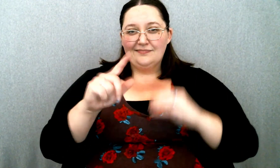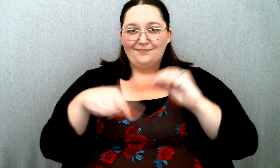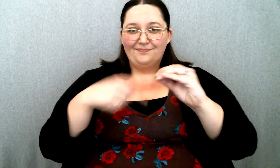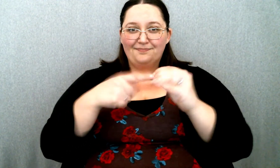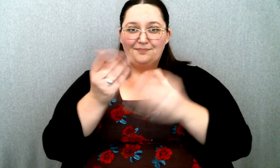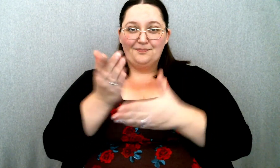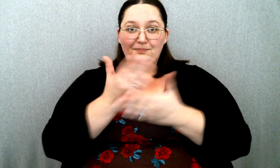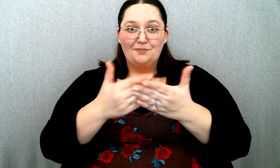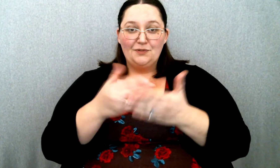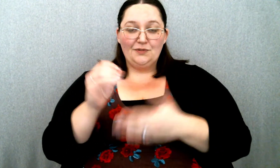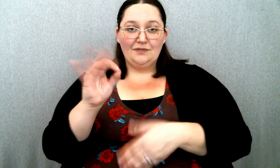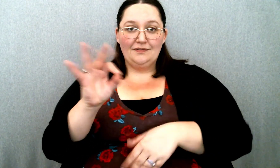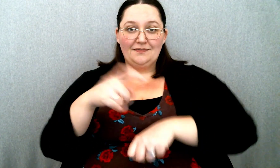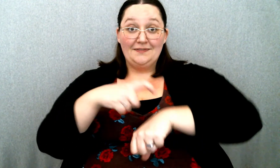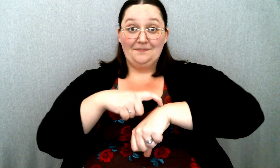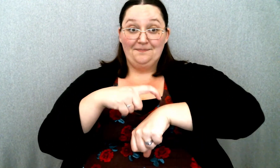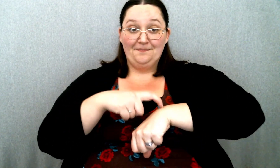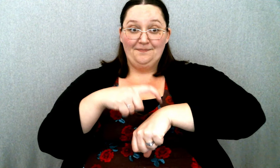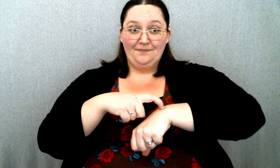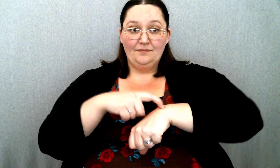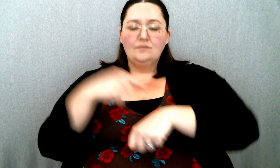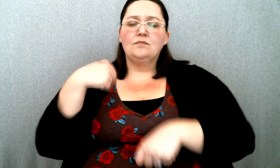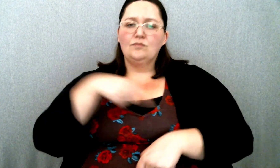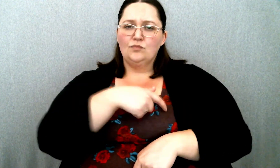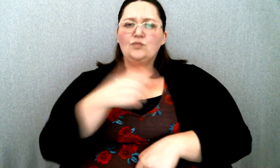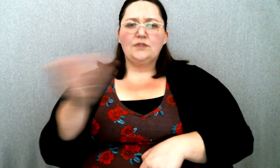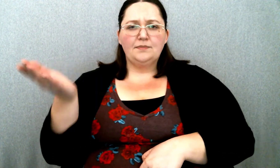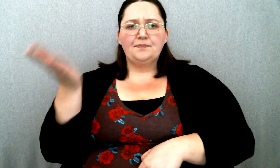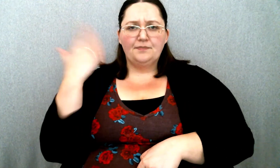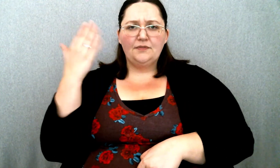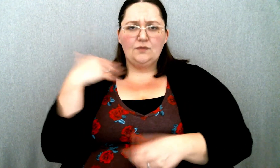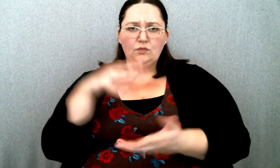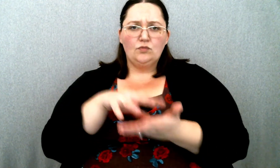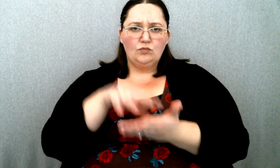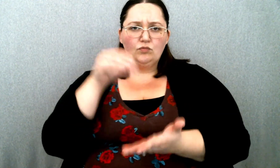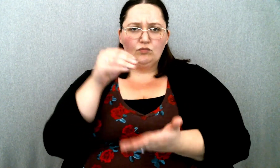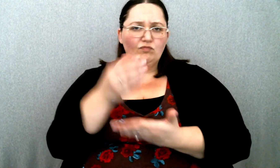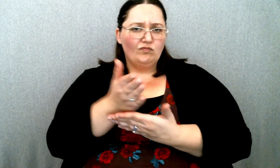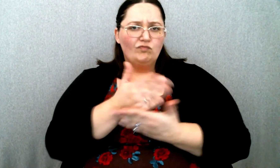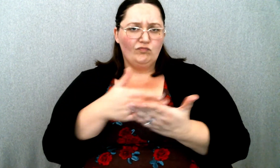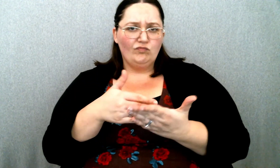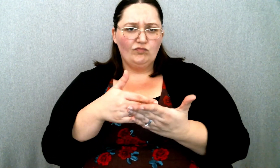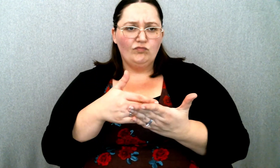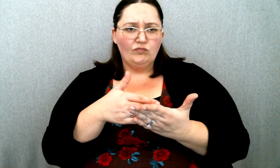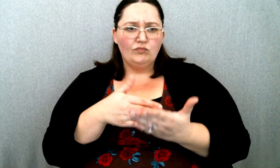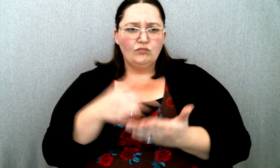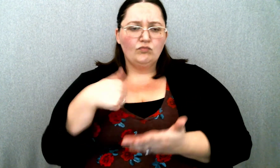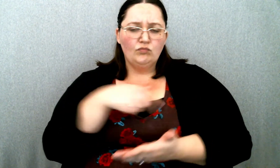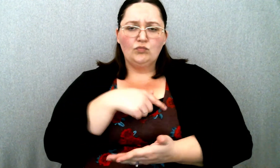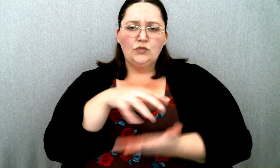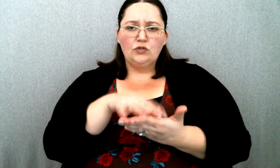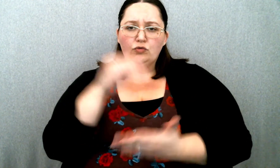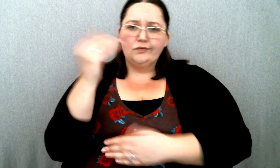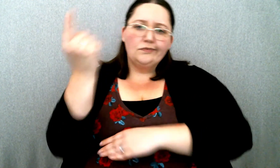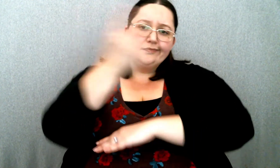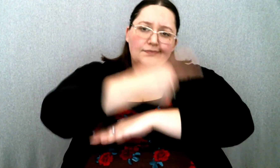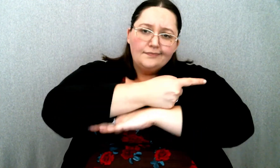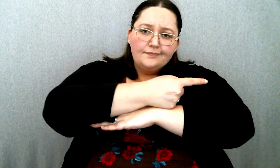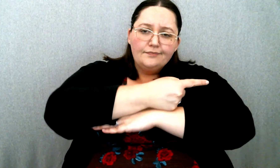All right, everyone. I want to teach you more about parts of time. We learned some parts of time already. For